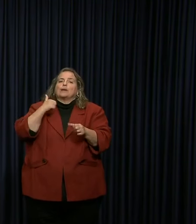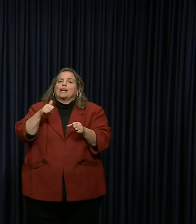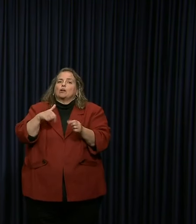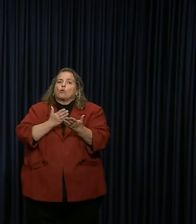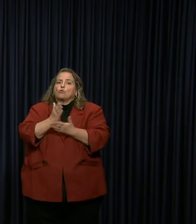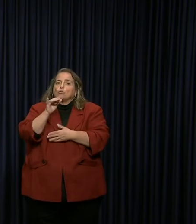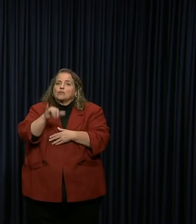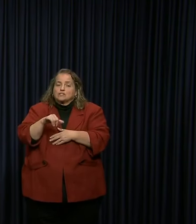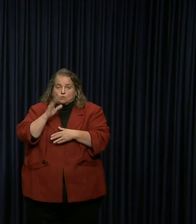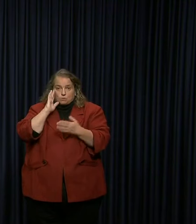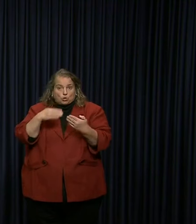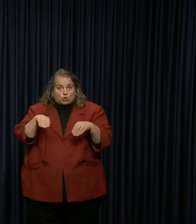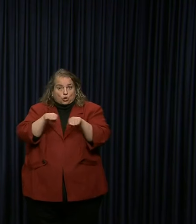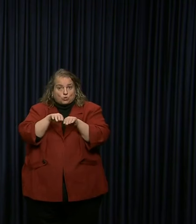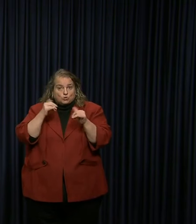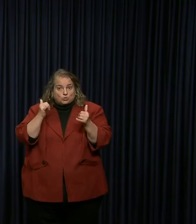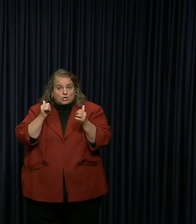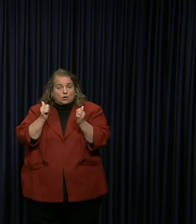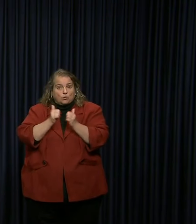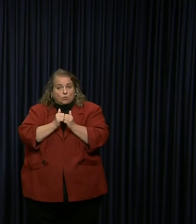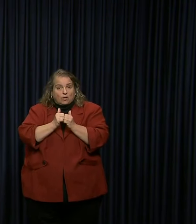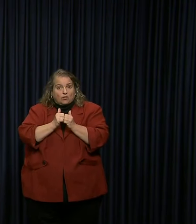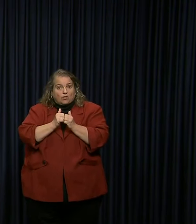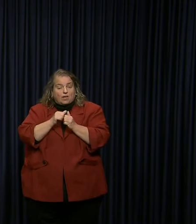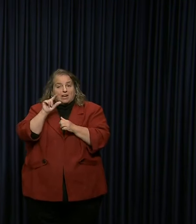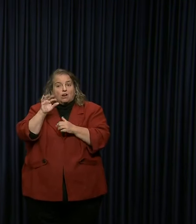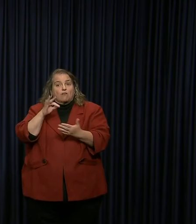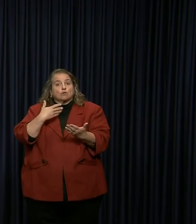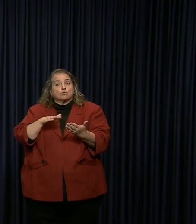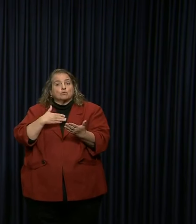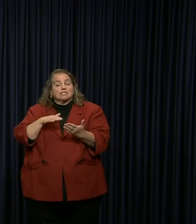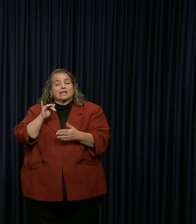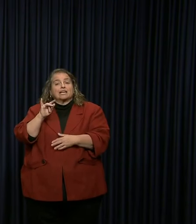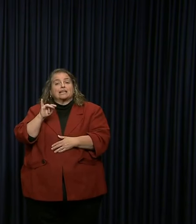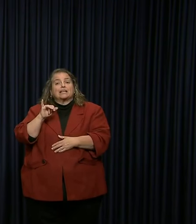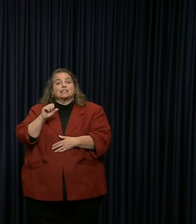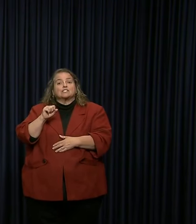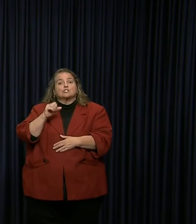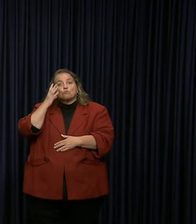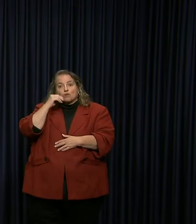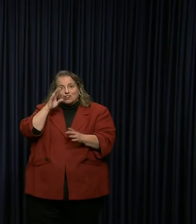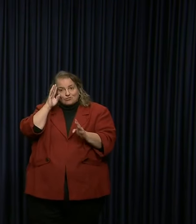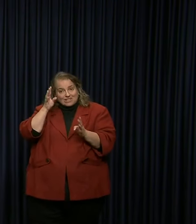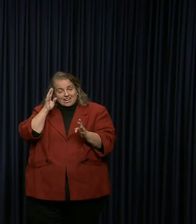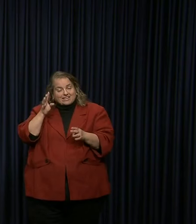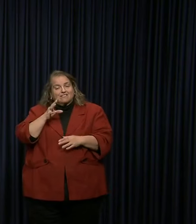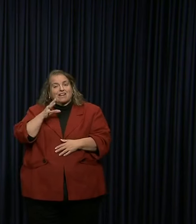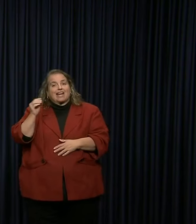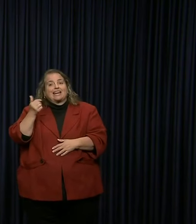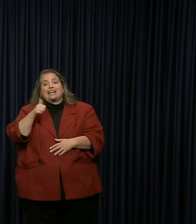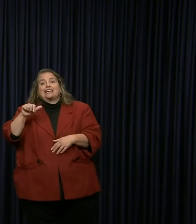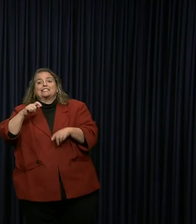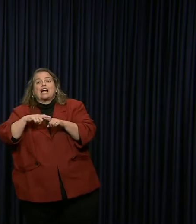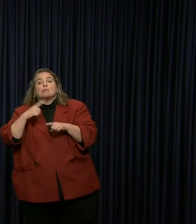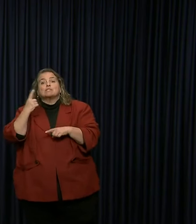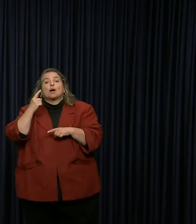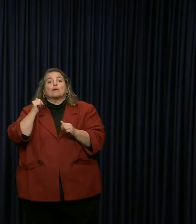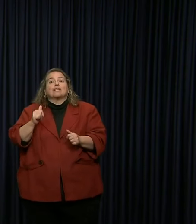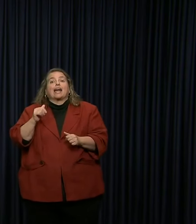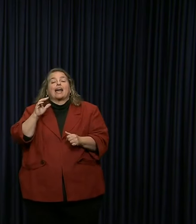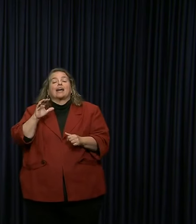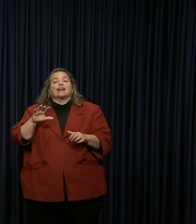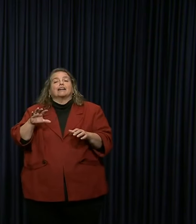this. Now, we're going to close today with a little bit of music. It's pretty creative, and anytime somebody